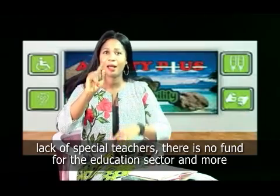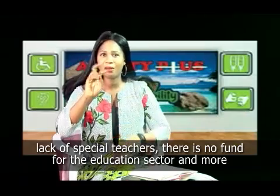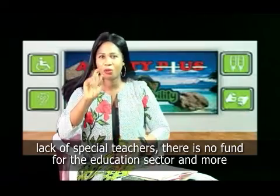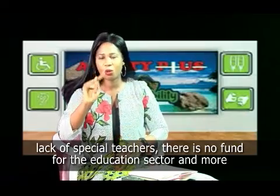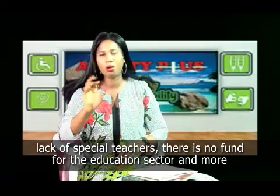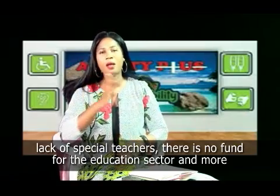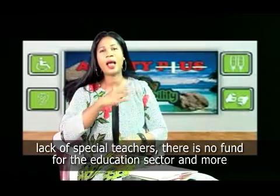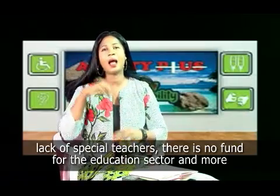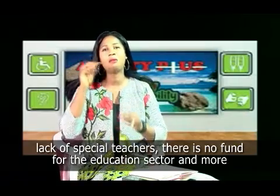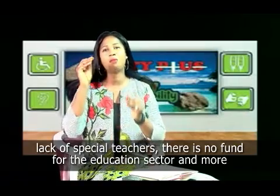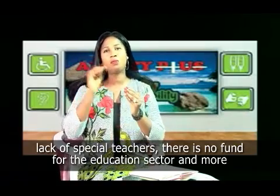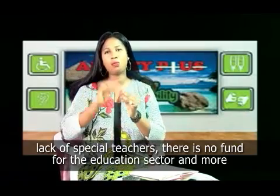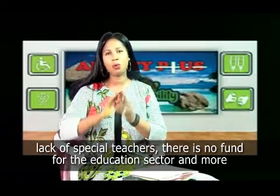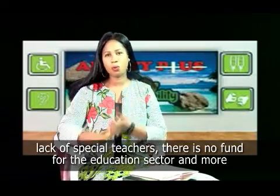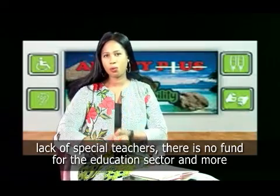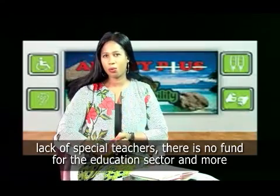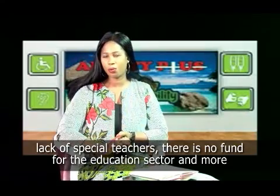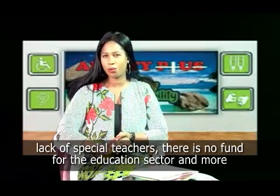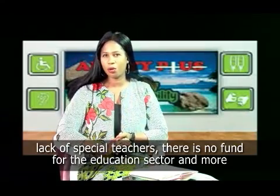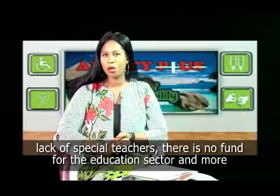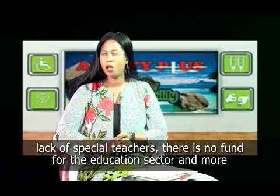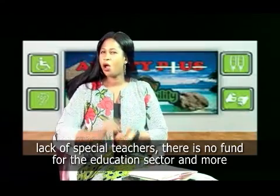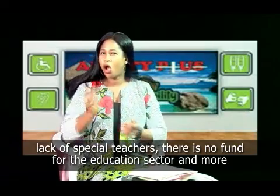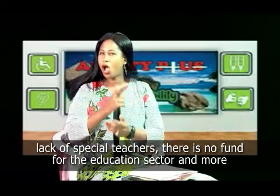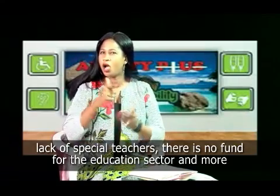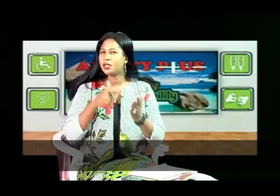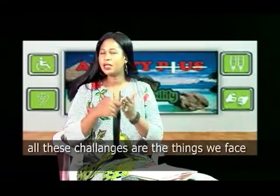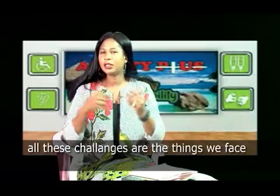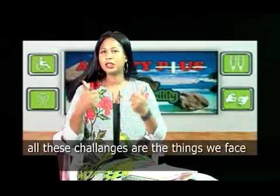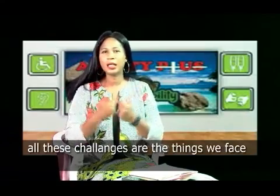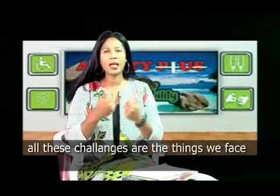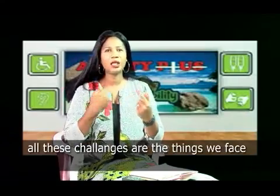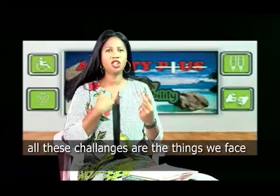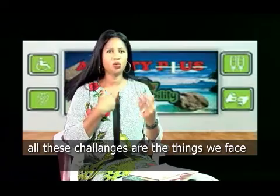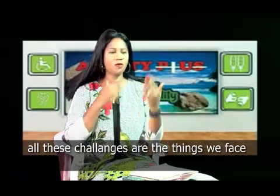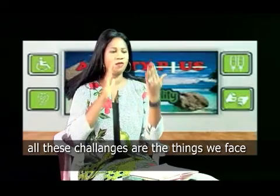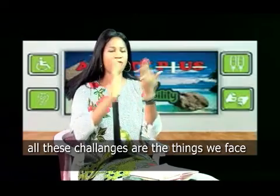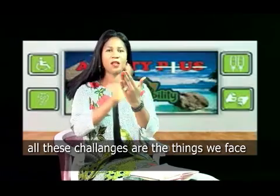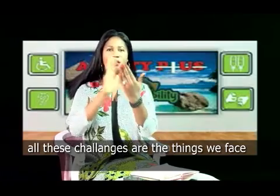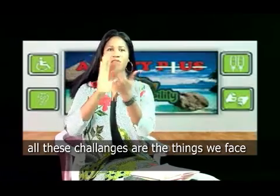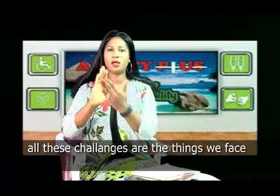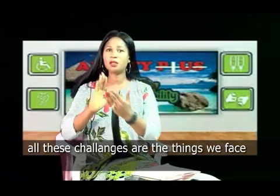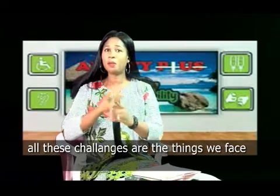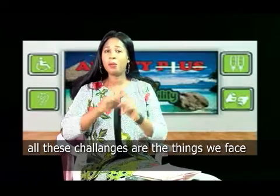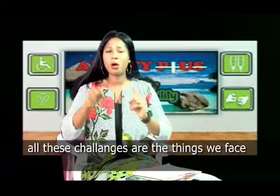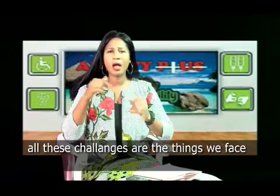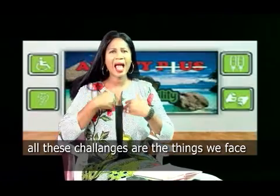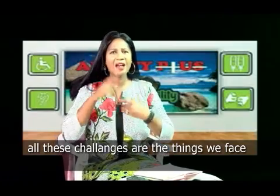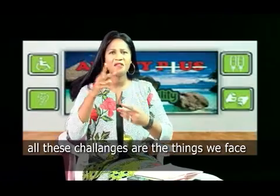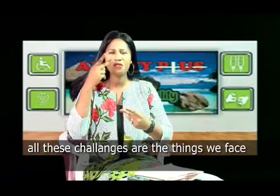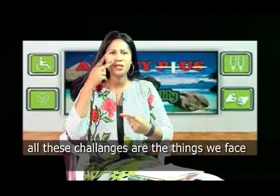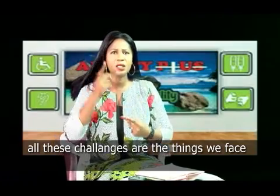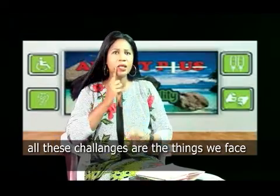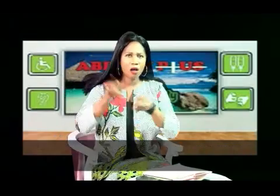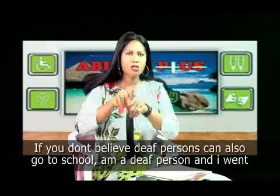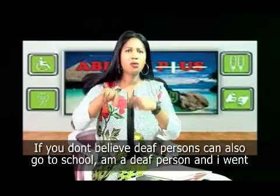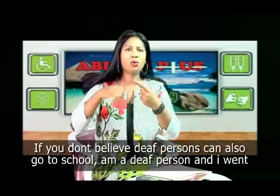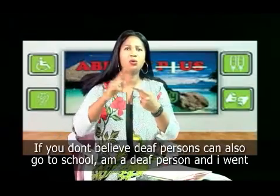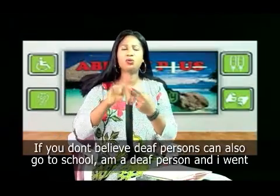education sector, and more. All these challenges are the things we face. People